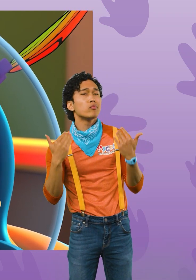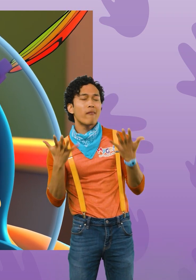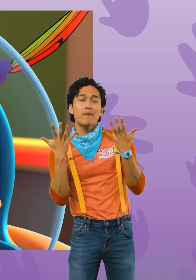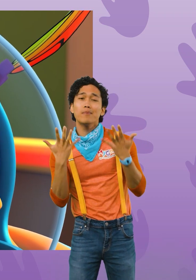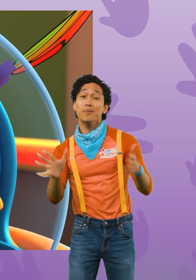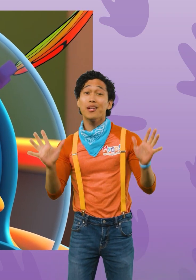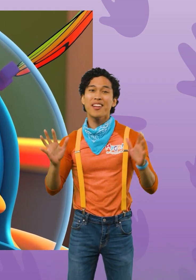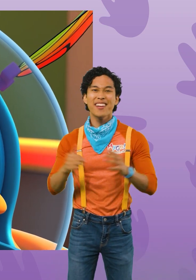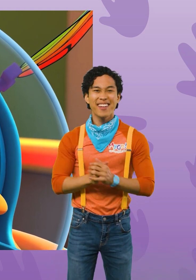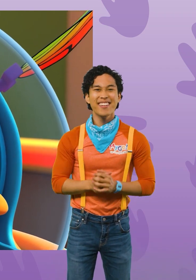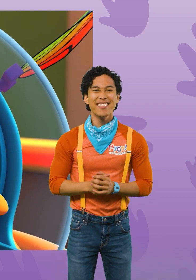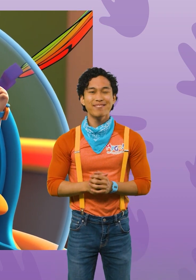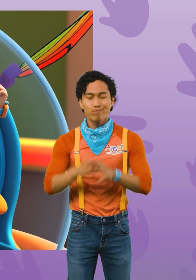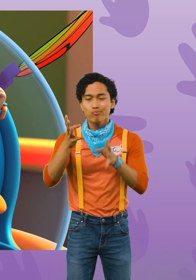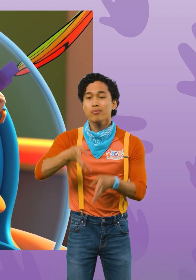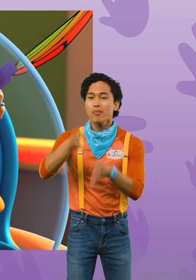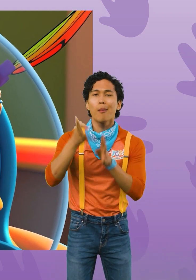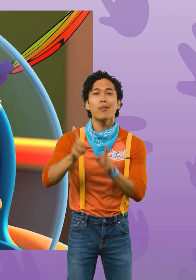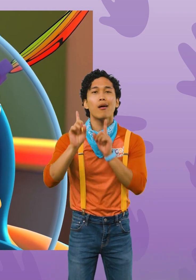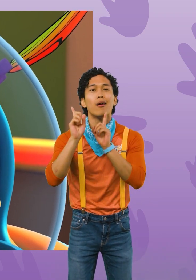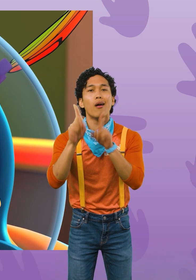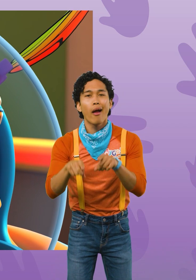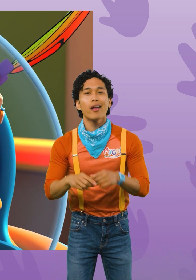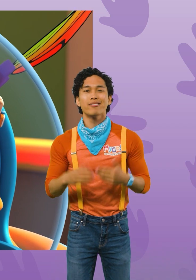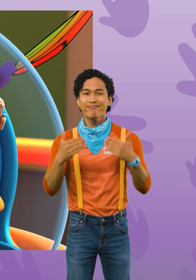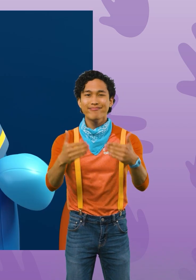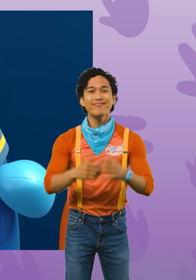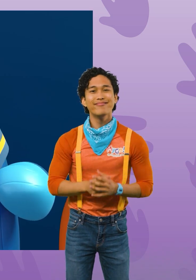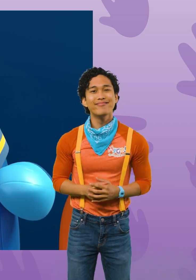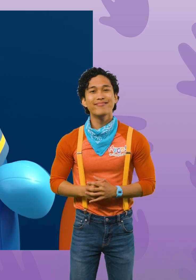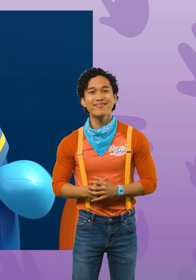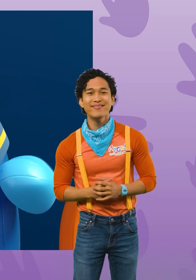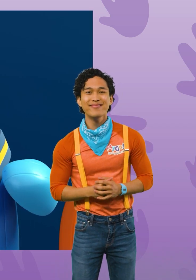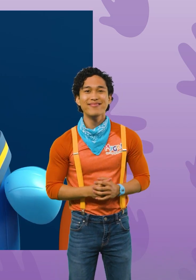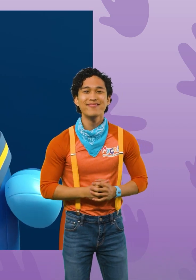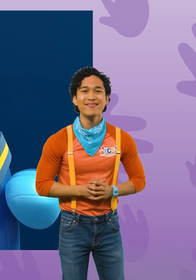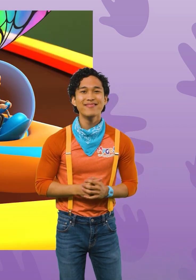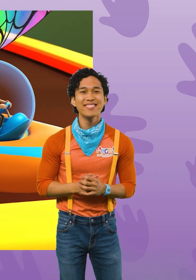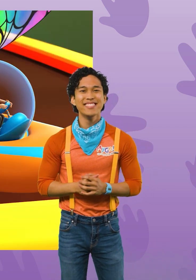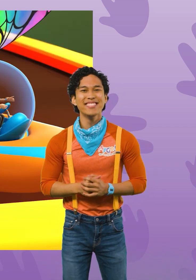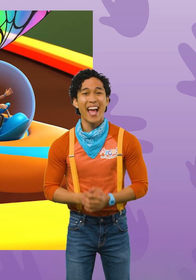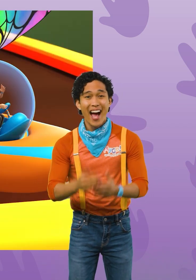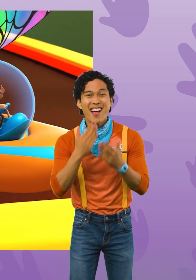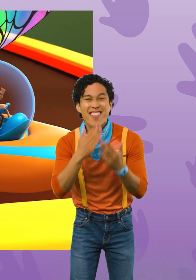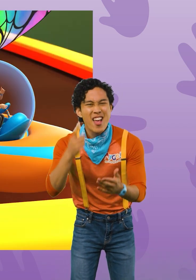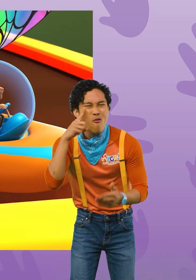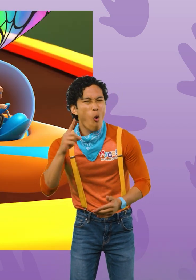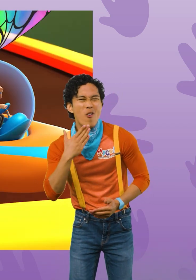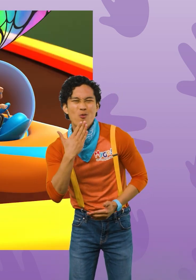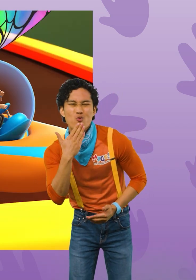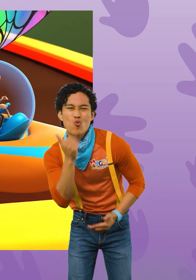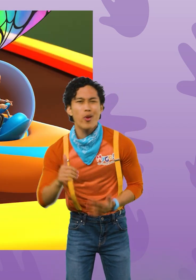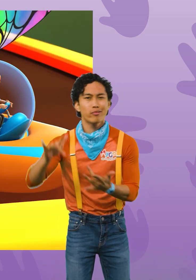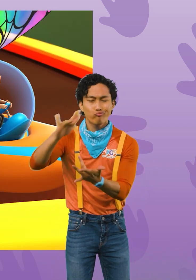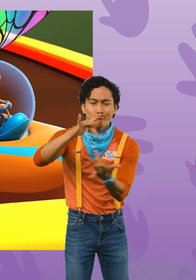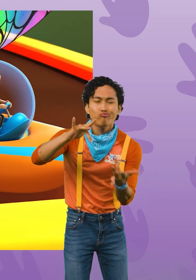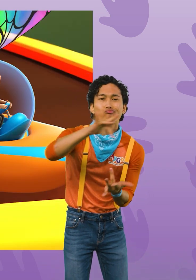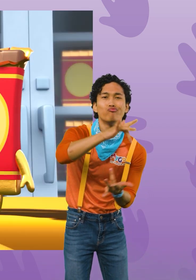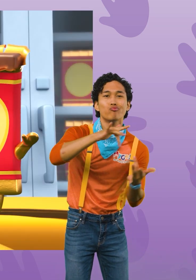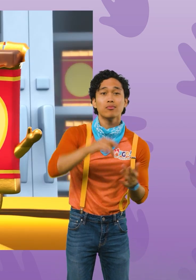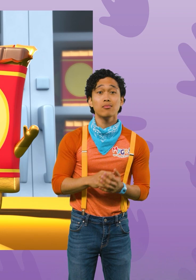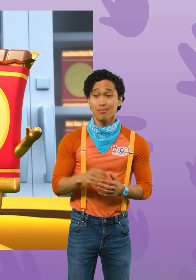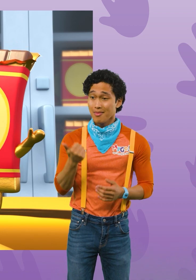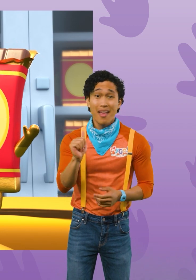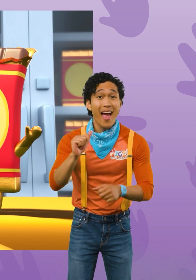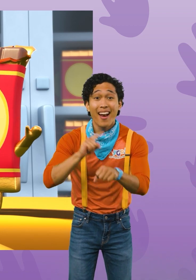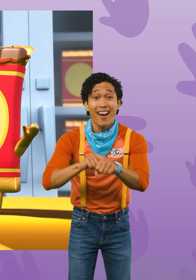into a chocolate bar. Upload answer, D.Bo. Thanks for a sweet tour,